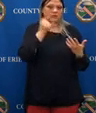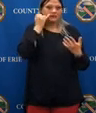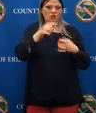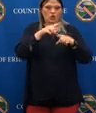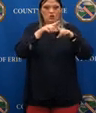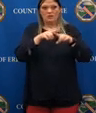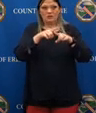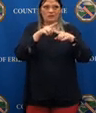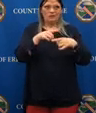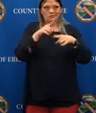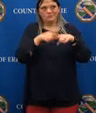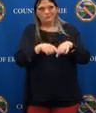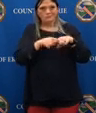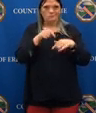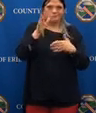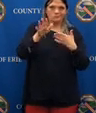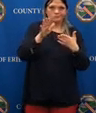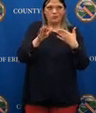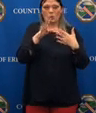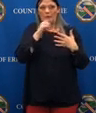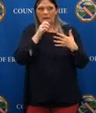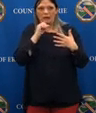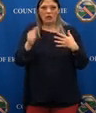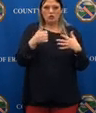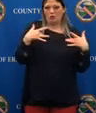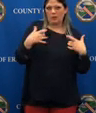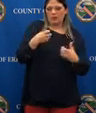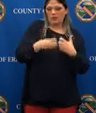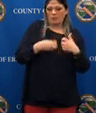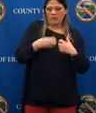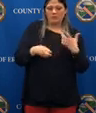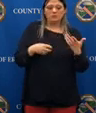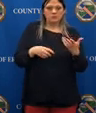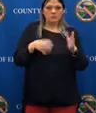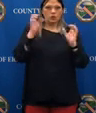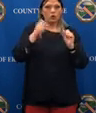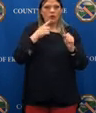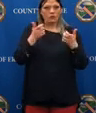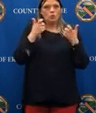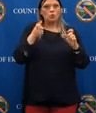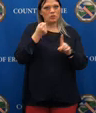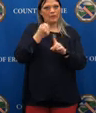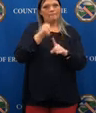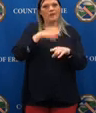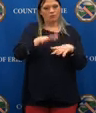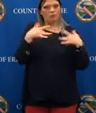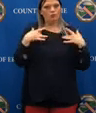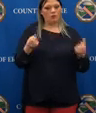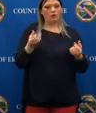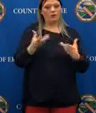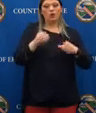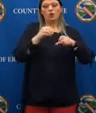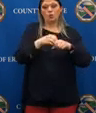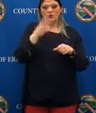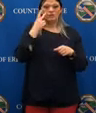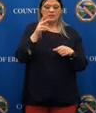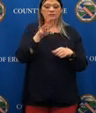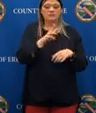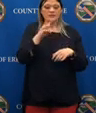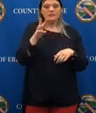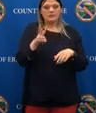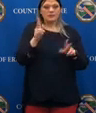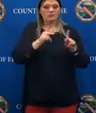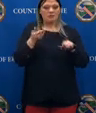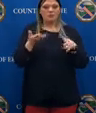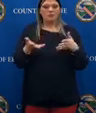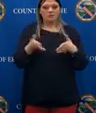depending on your age or any comorbidity issues you have, can have a tremendous impact on your health, including, as we've seen, unfortunately, 66 people